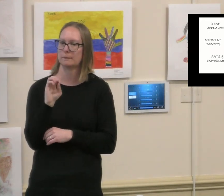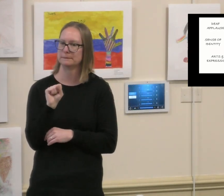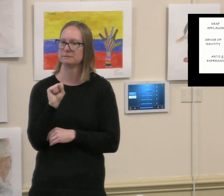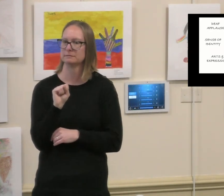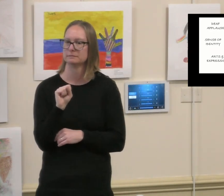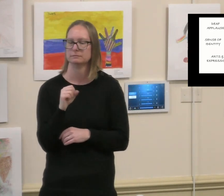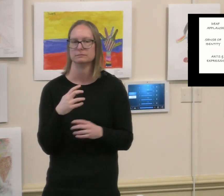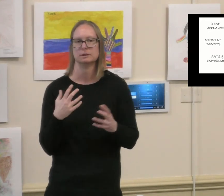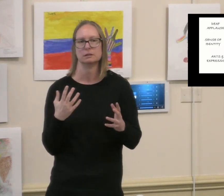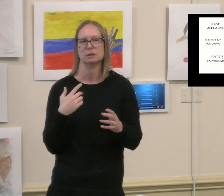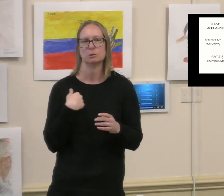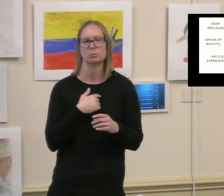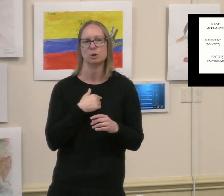We also have different social norms.